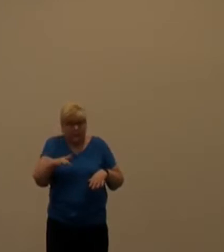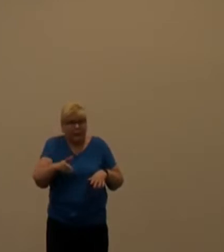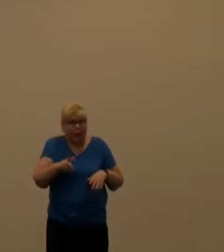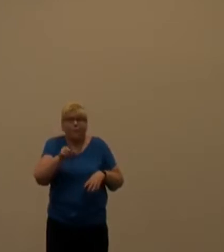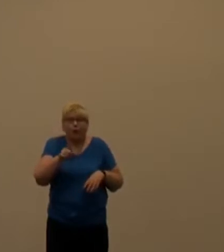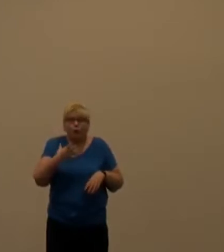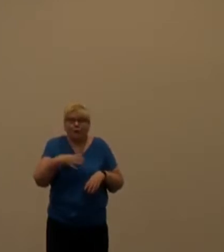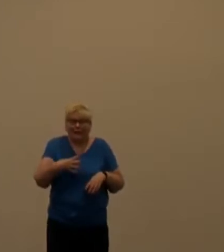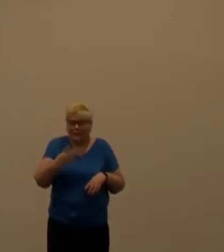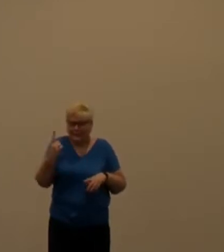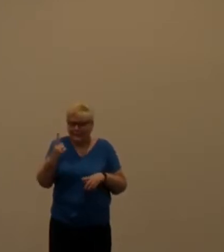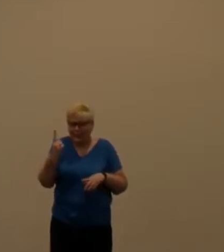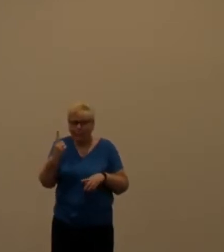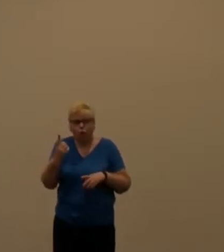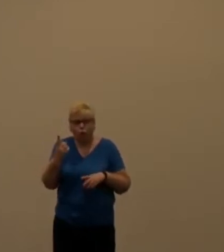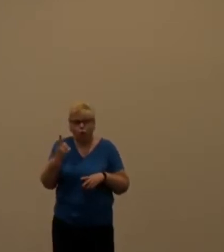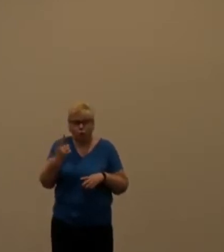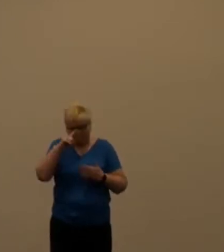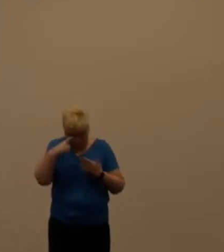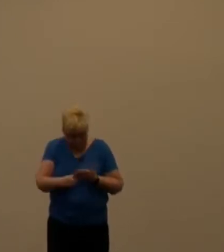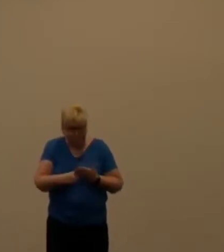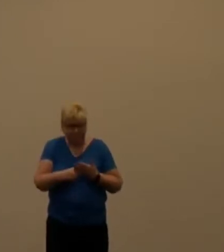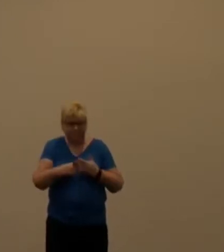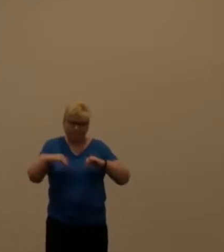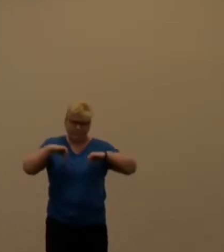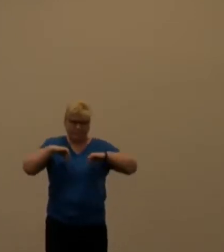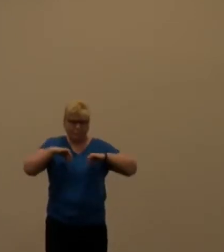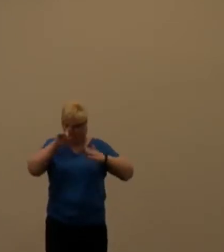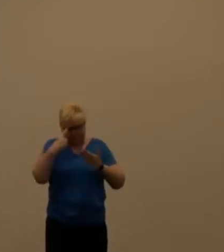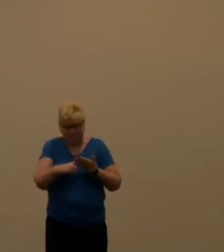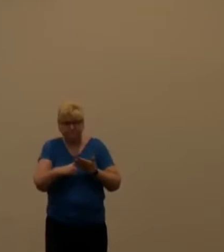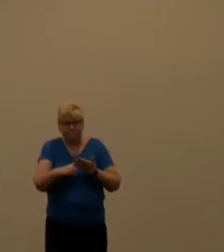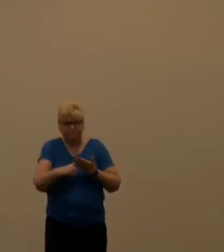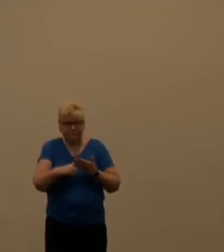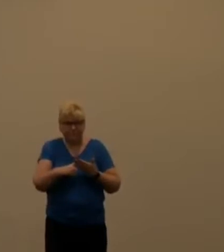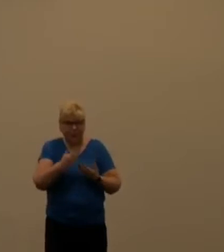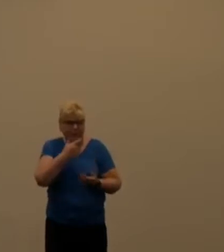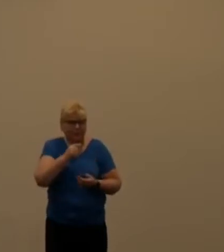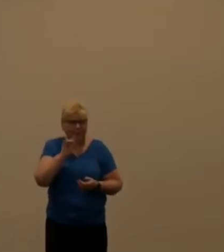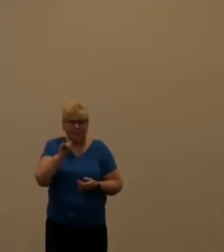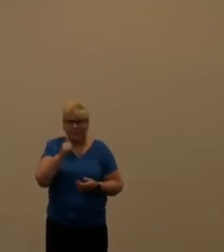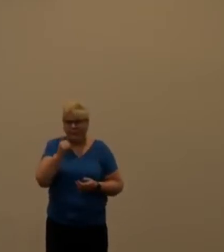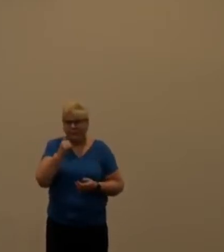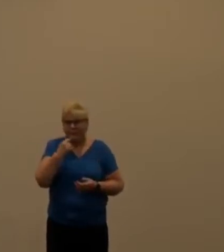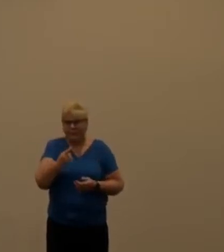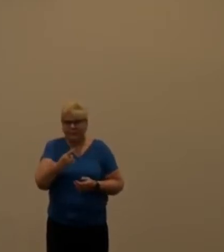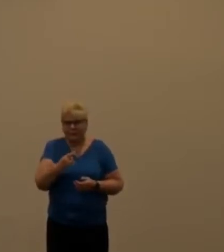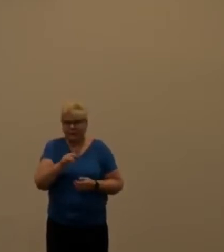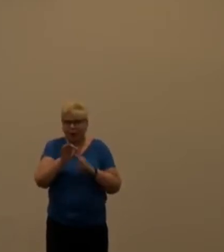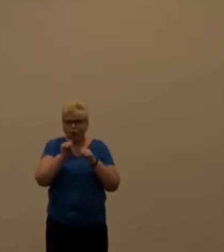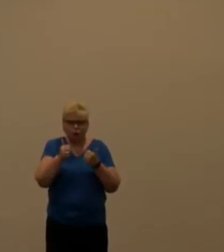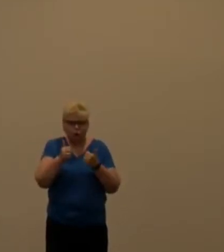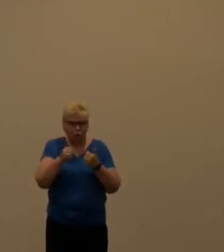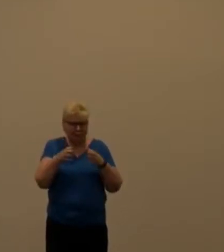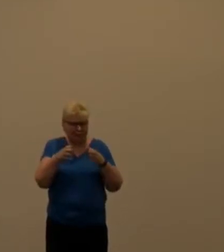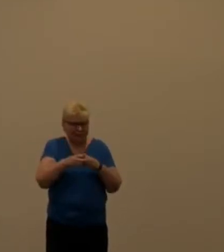need someone to overrule or actually have the final word of saying. People might say that it is good with Scrum teams